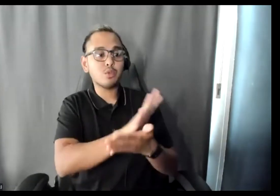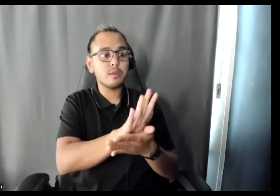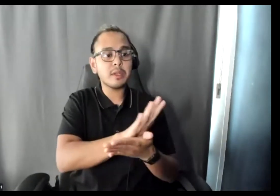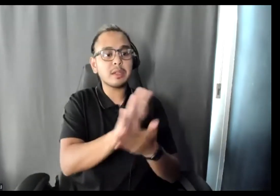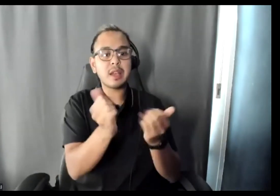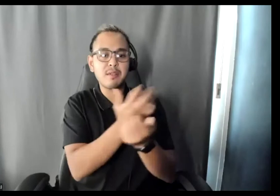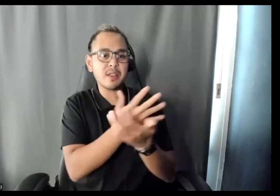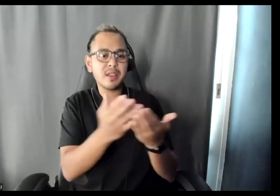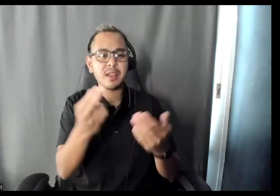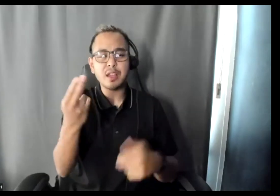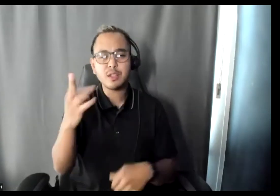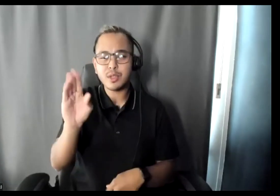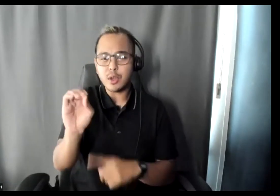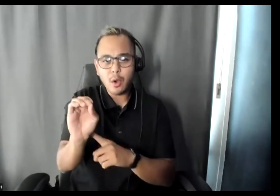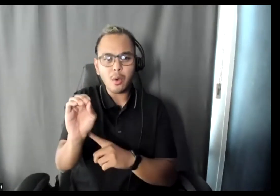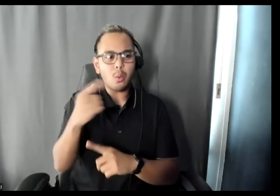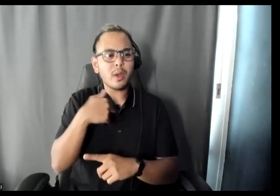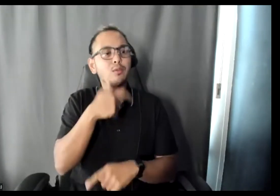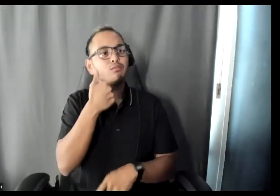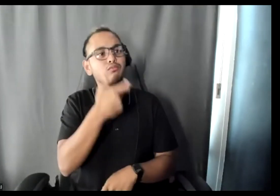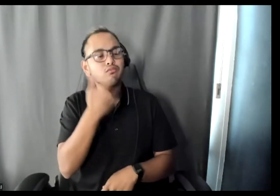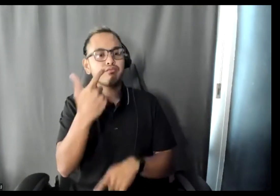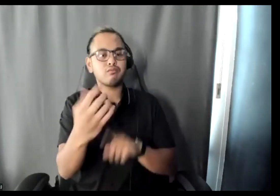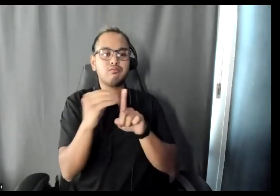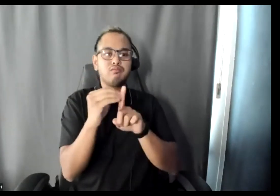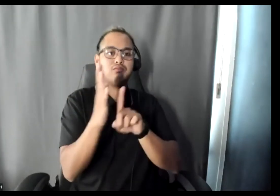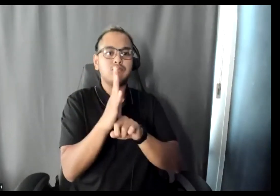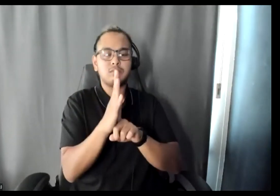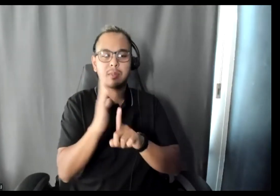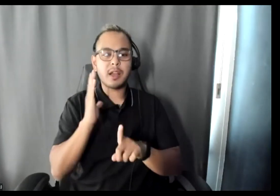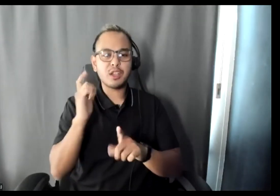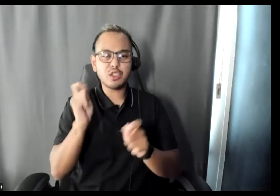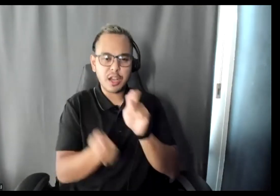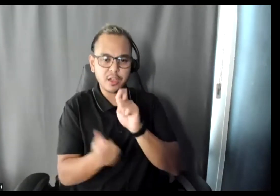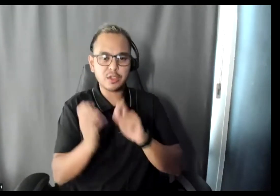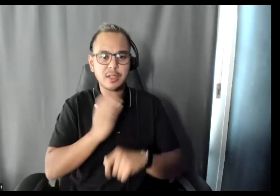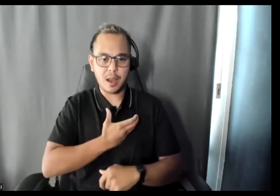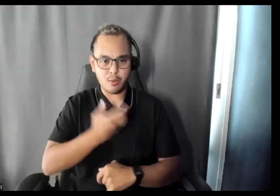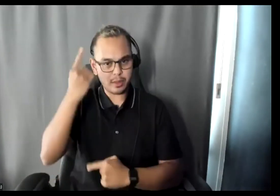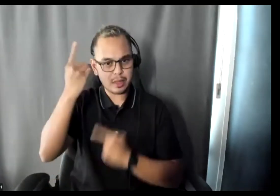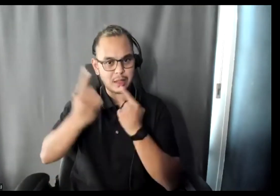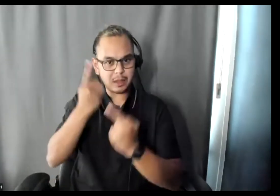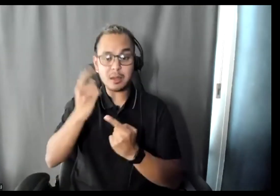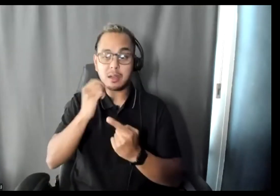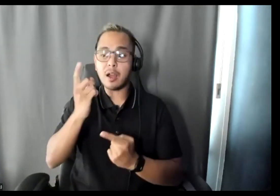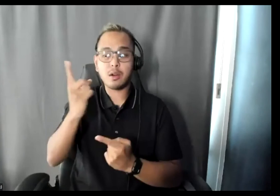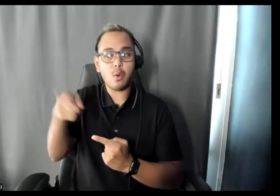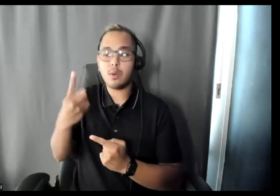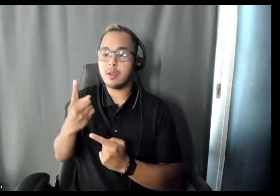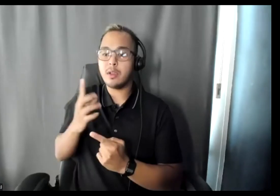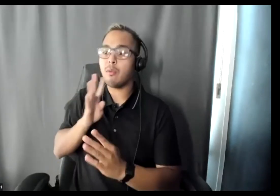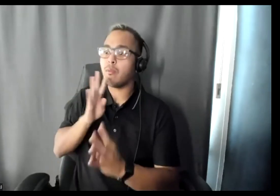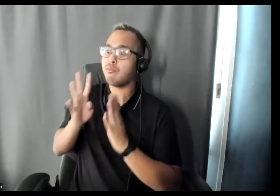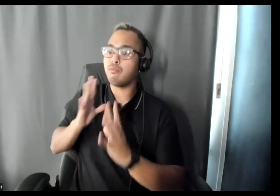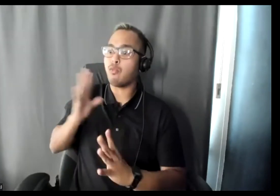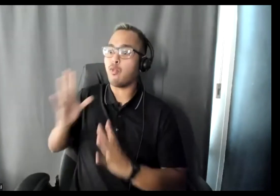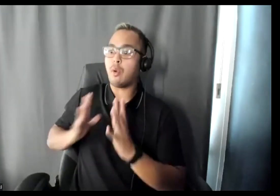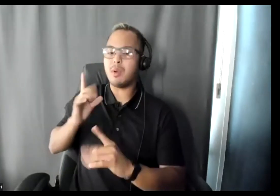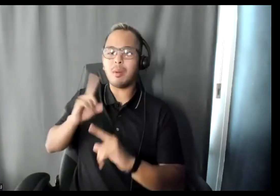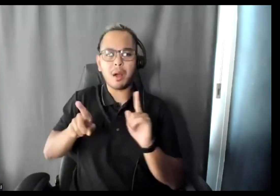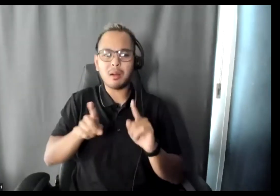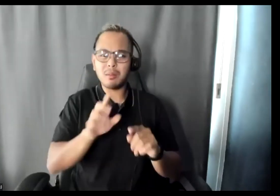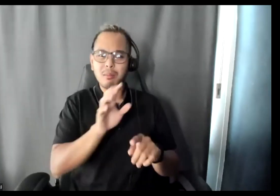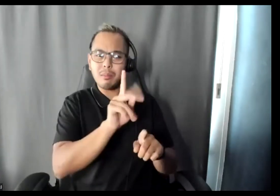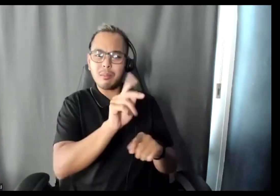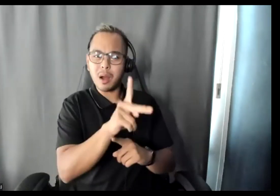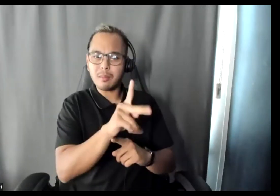that shapes people's thinking. How important is that? It's not just the formal way that we communicate, but also the popular culture. We consume a